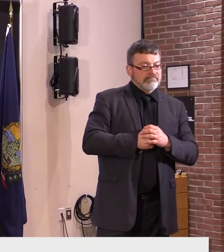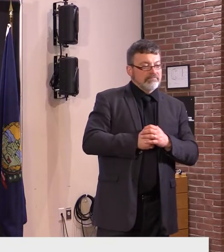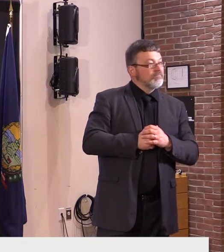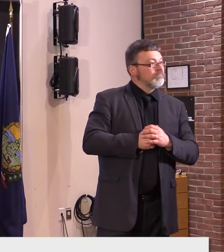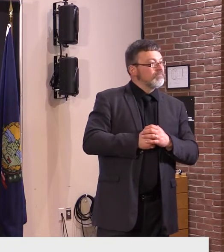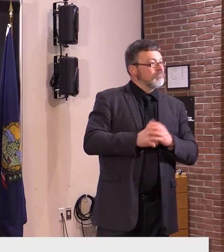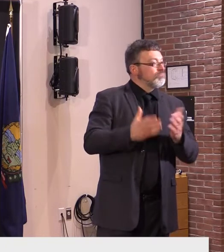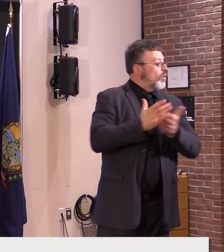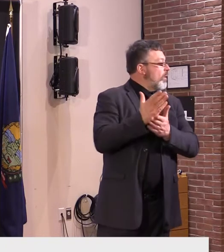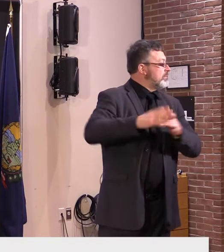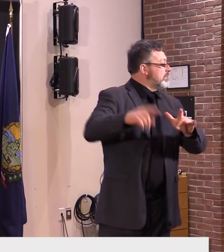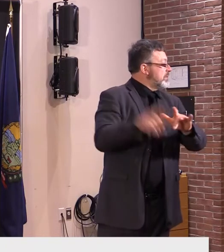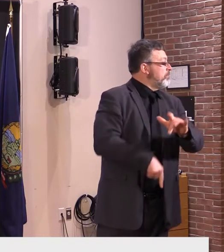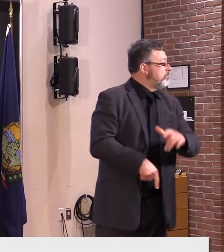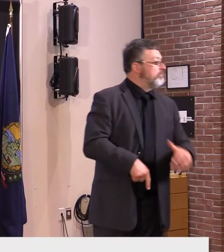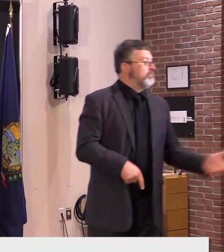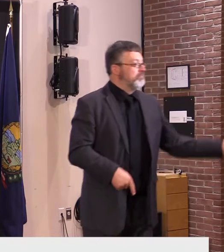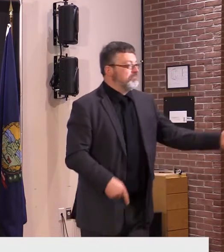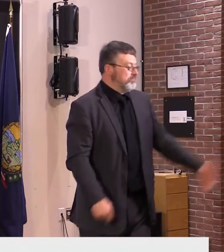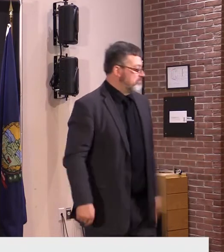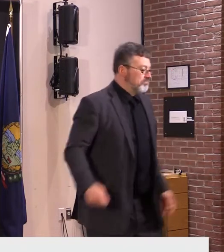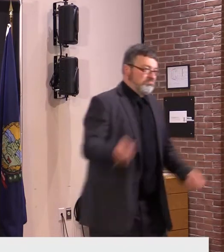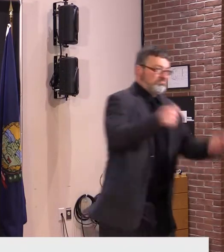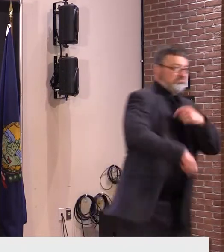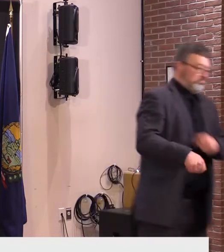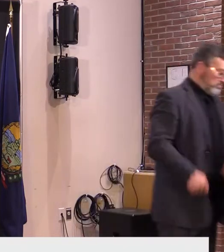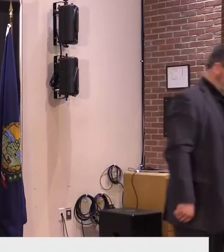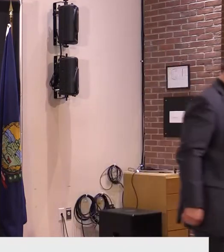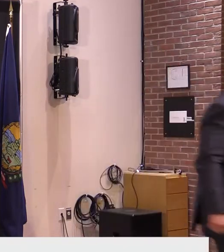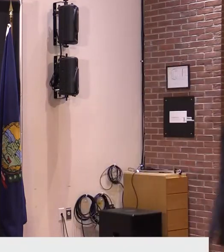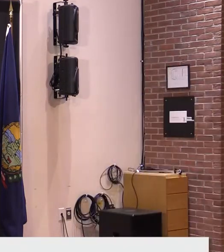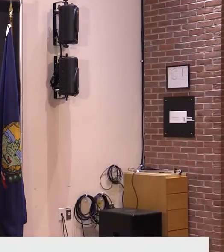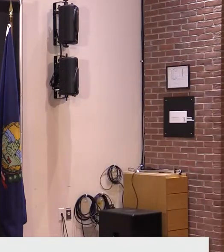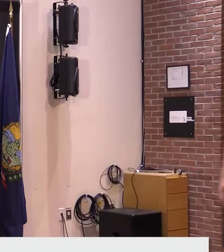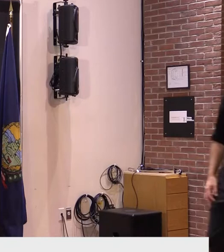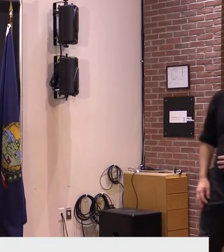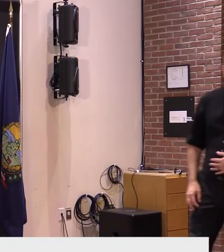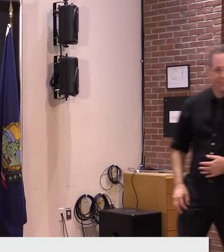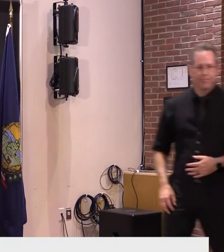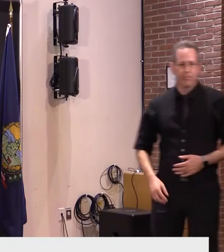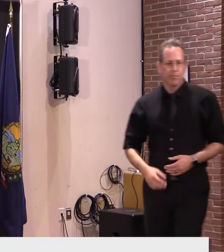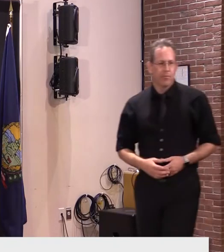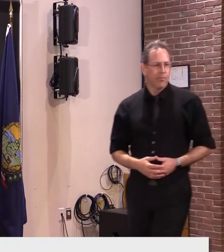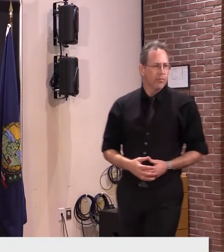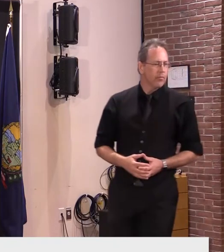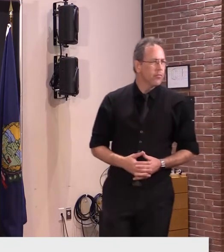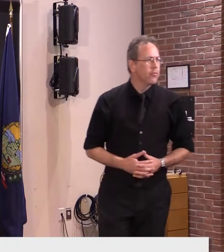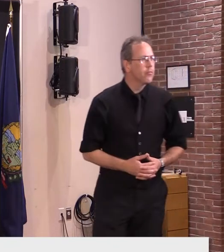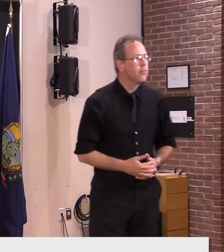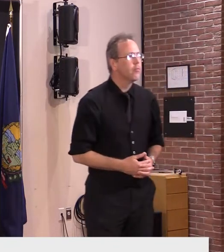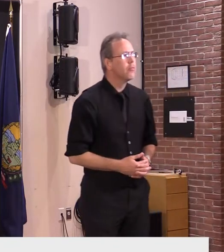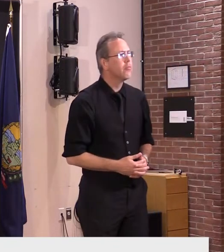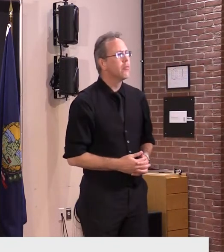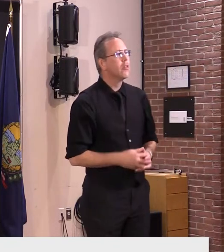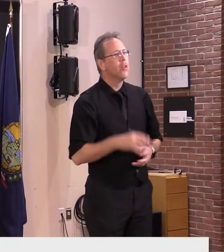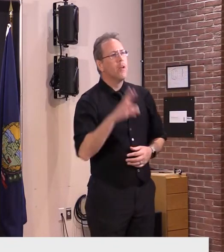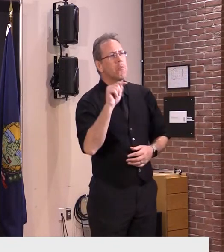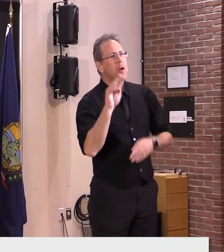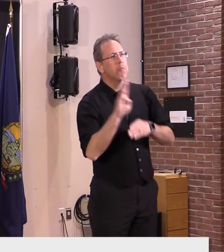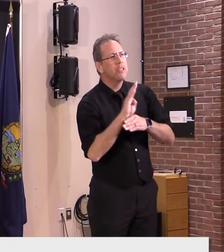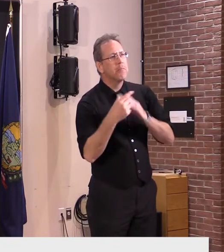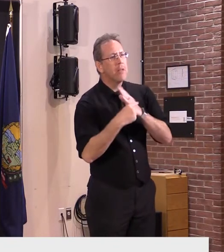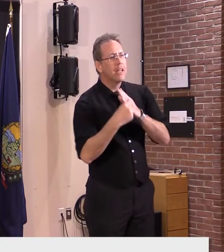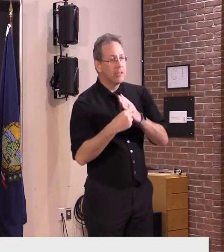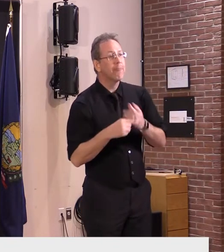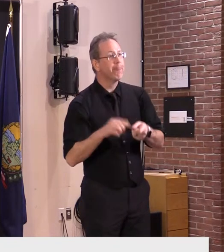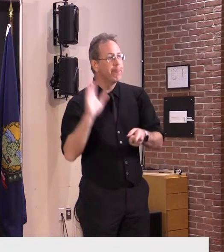Lamoureux. All right, we'll try Tim McQuisden, Vermont Business Magazine. Hey, Governor, the revenue report came in late last week,